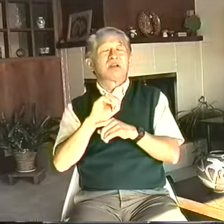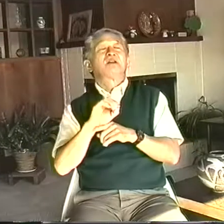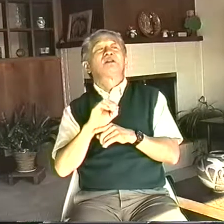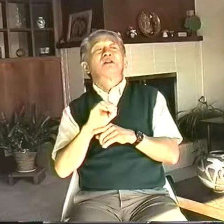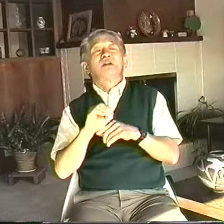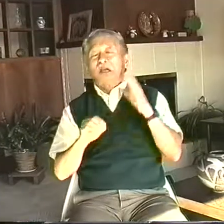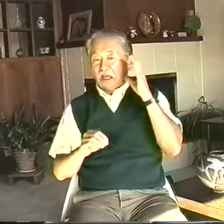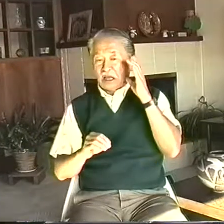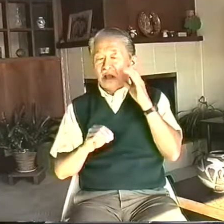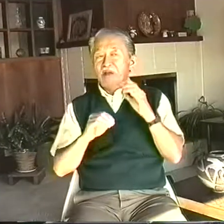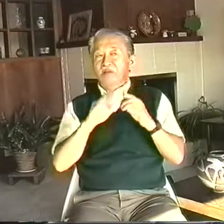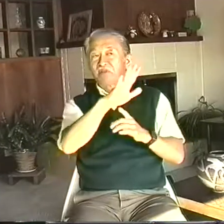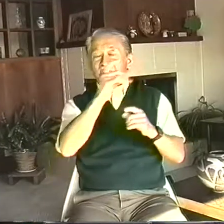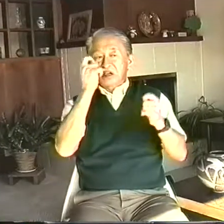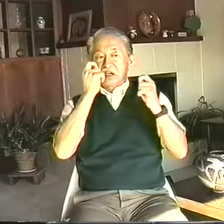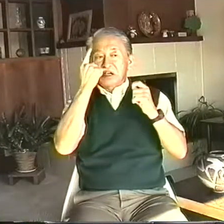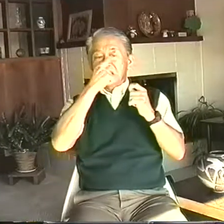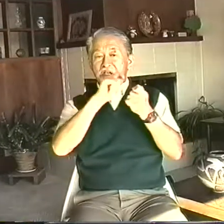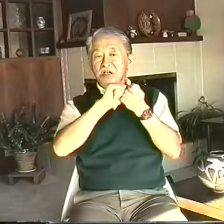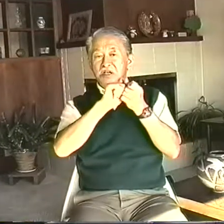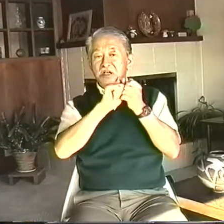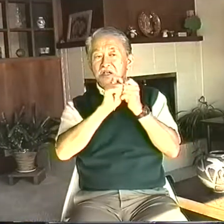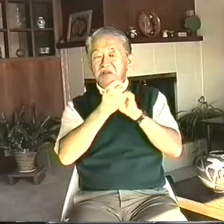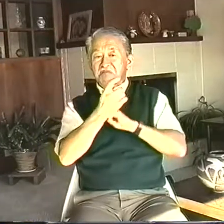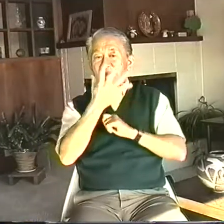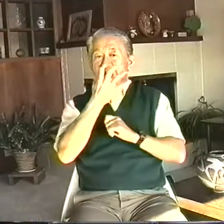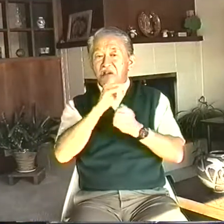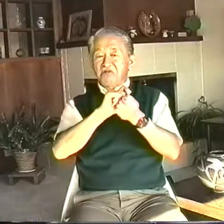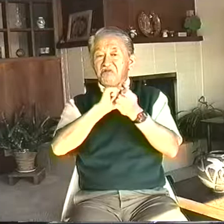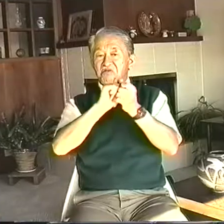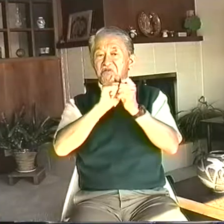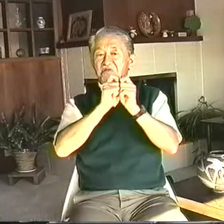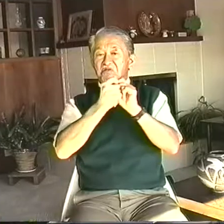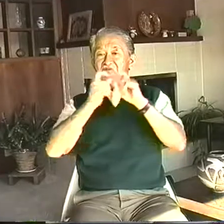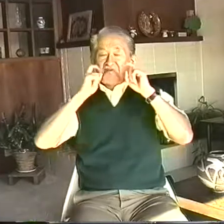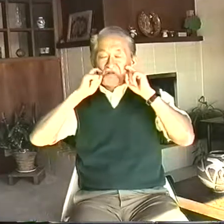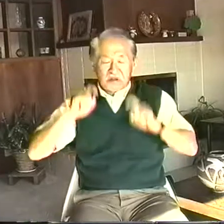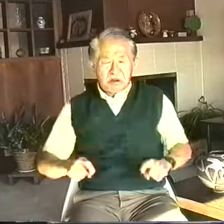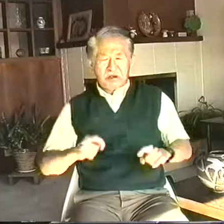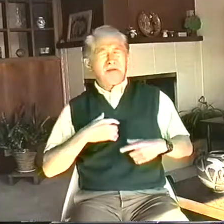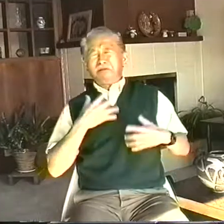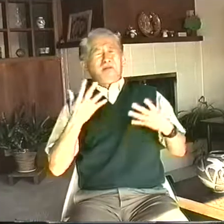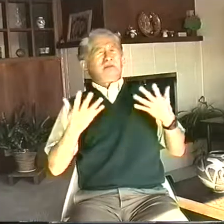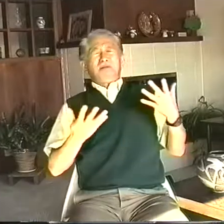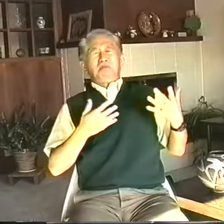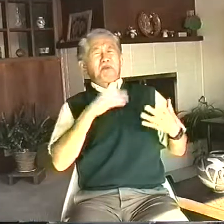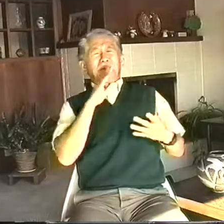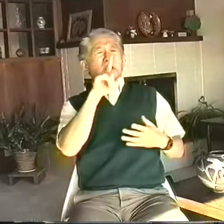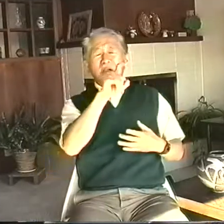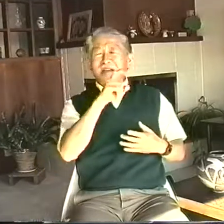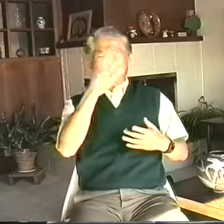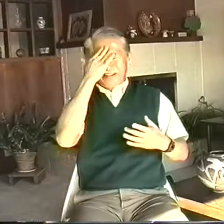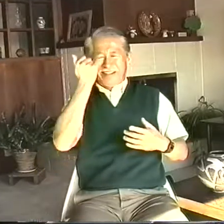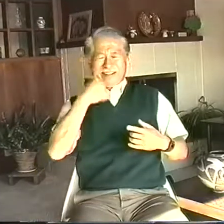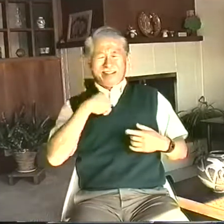radio. There was no television back in those days, and I could see my father's facial expression change from